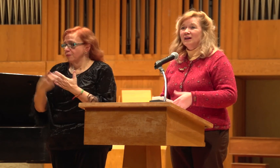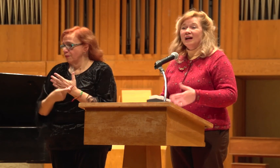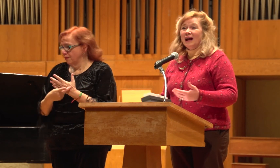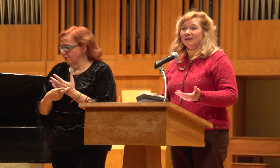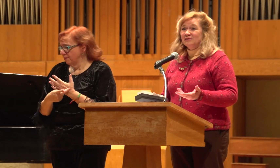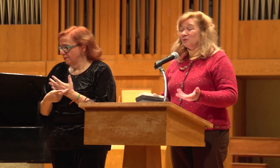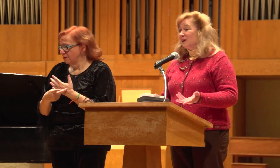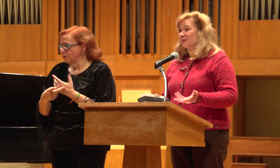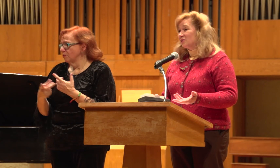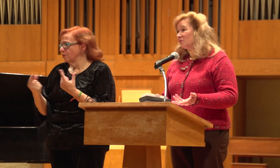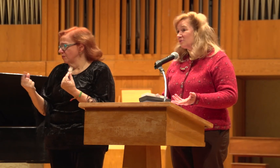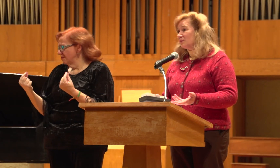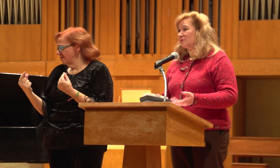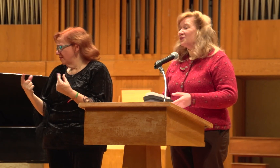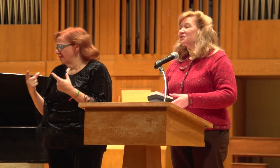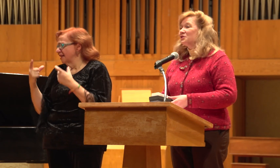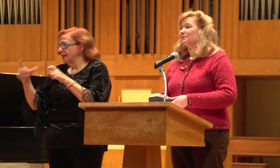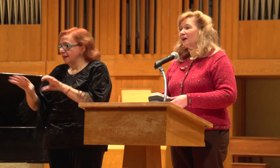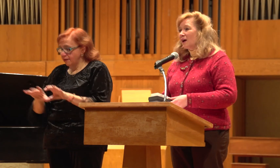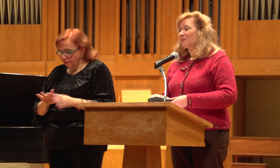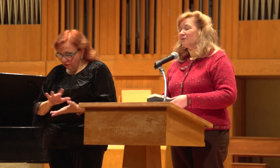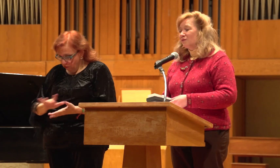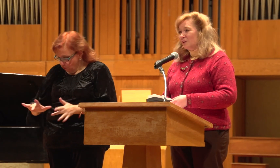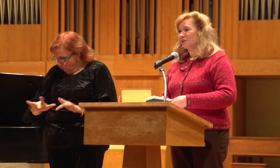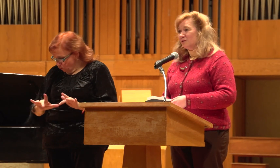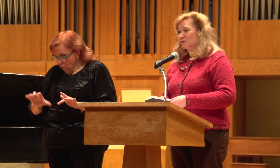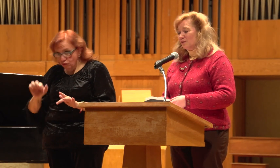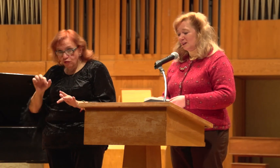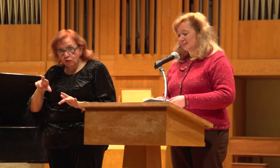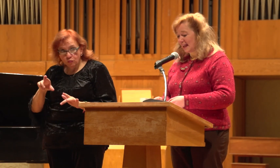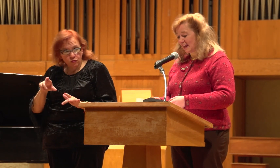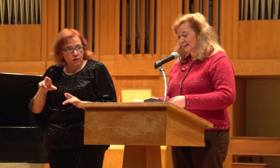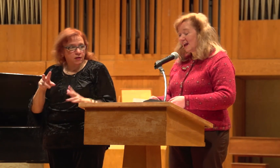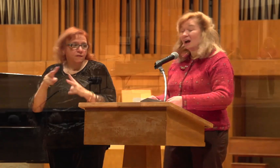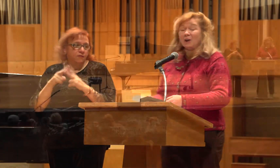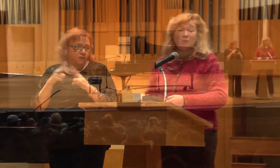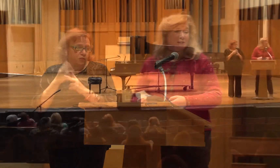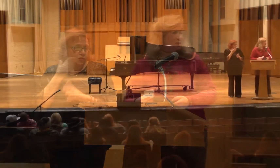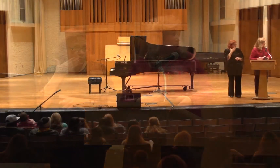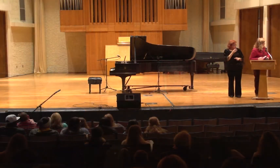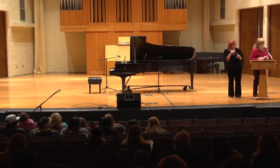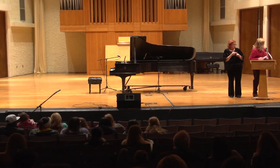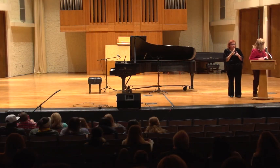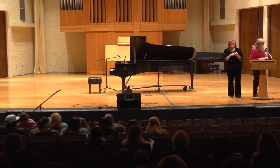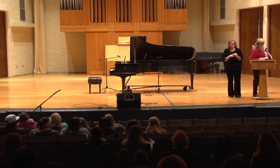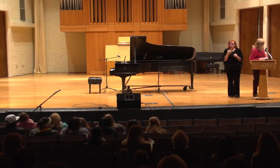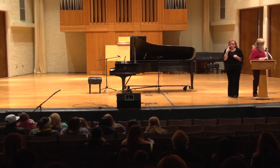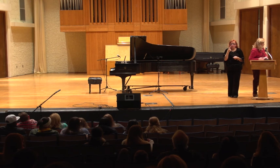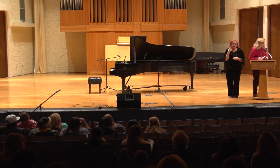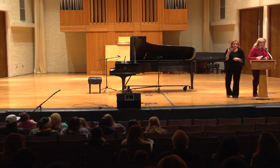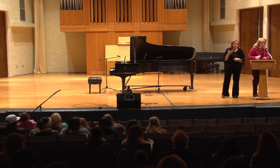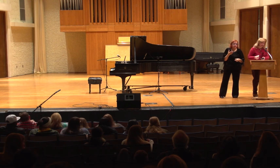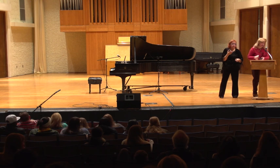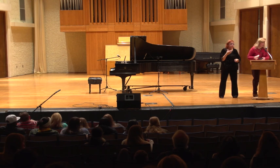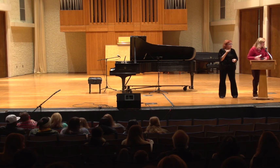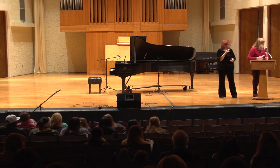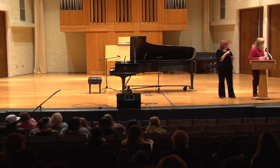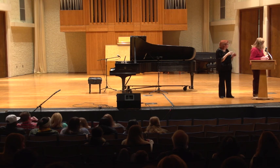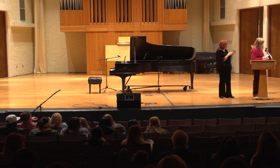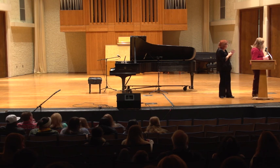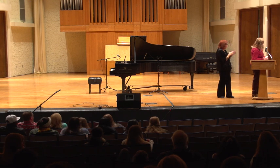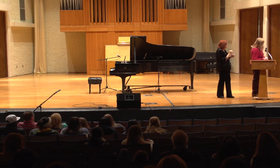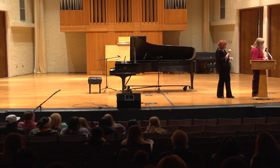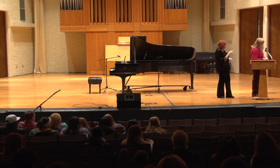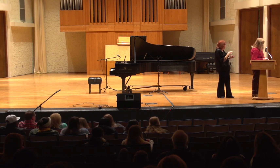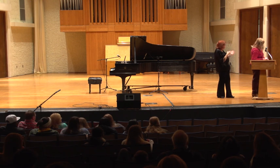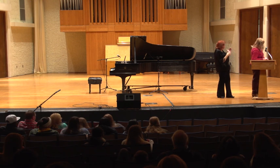she has donated dulcimer, she's become a very good friend. And I wanted to recognize her, Representative Weaver, if you would